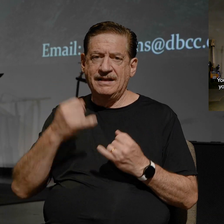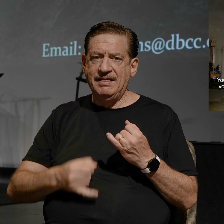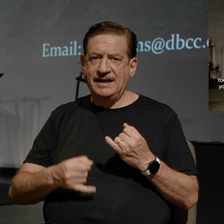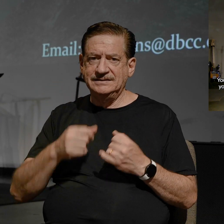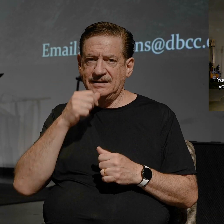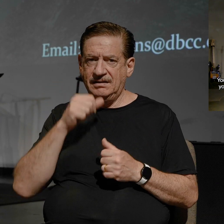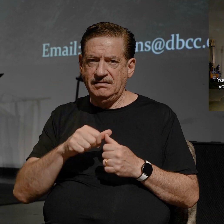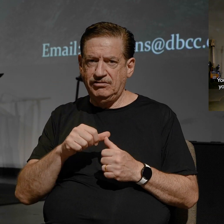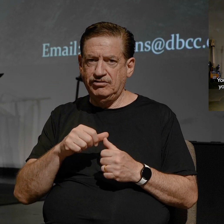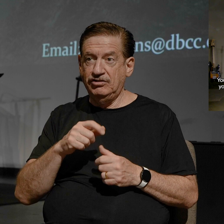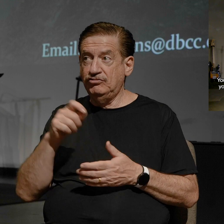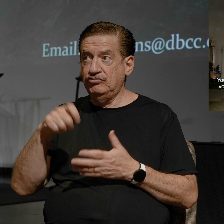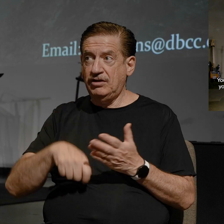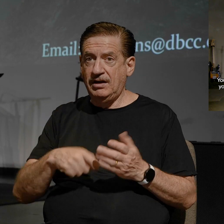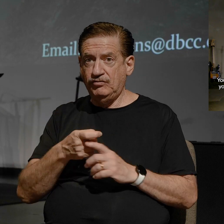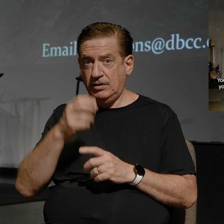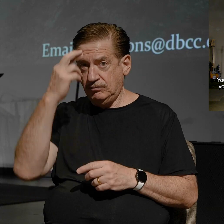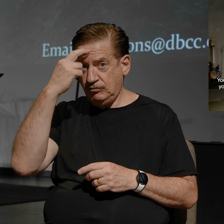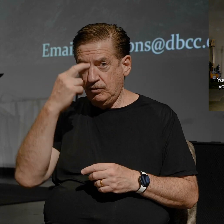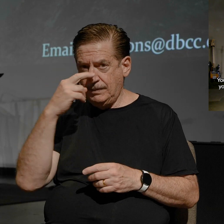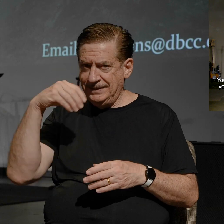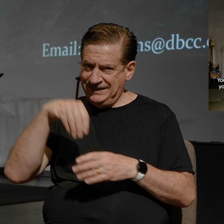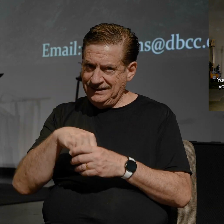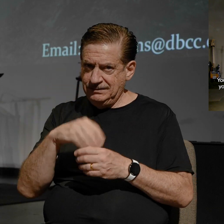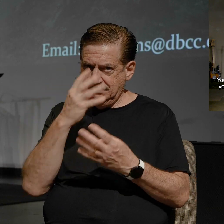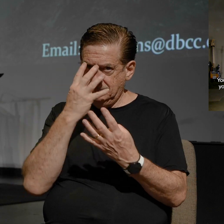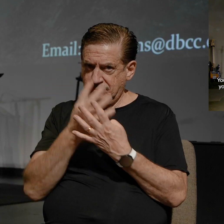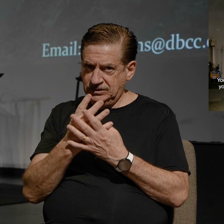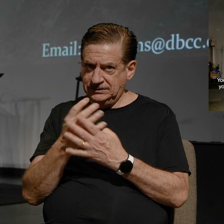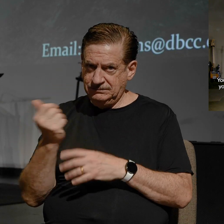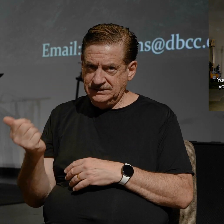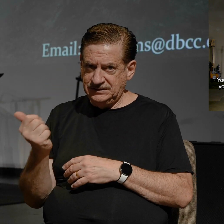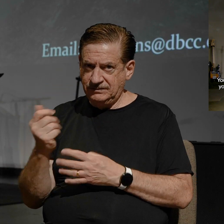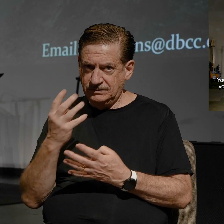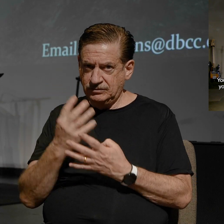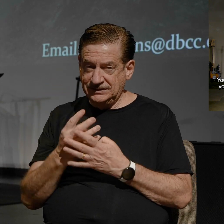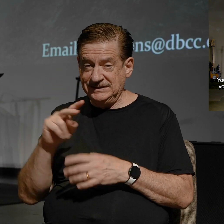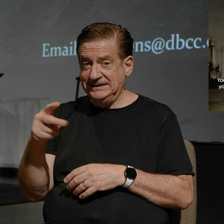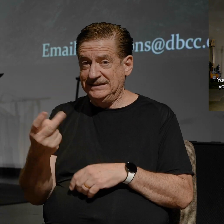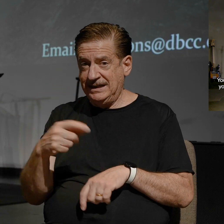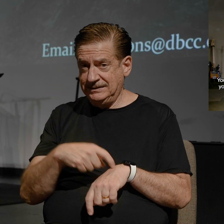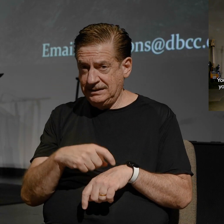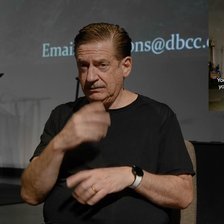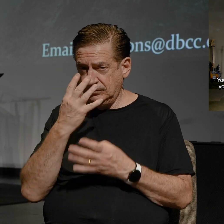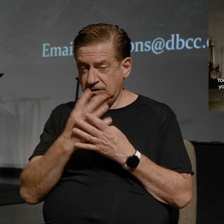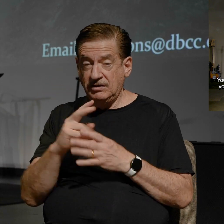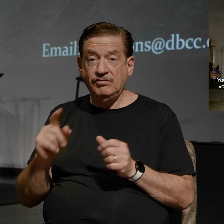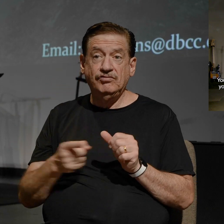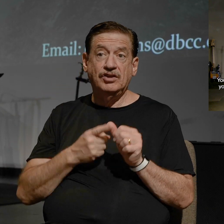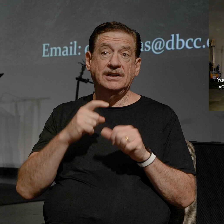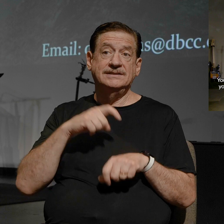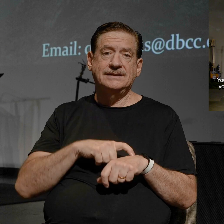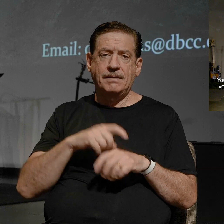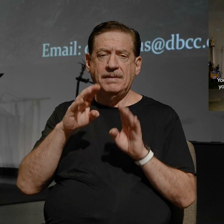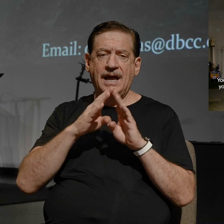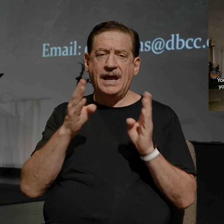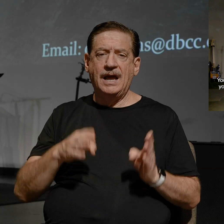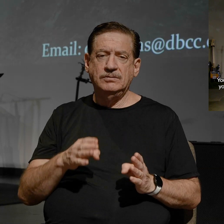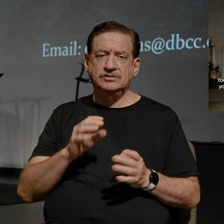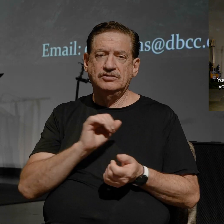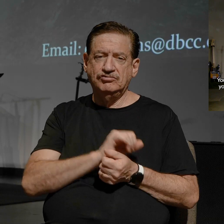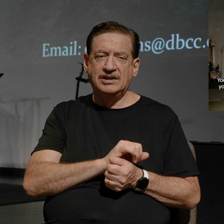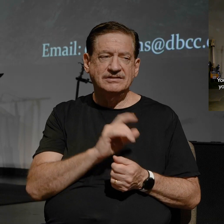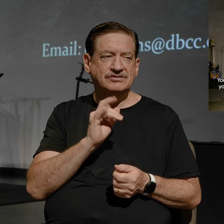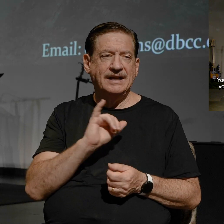this from Rome in prison. It's the second time he's in prison. The first time was house arrest, which really was